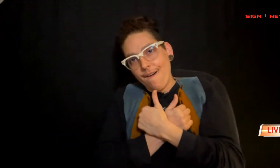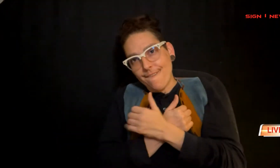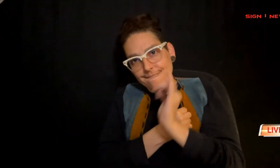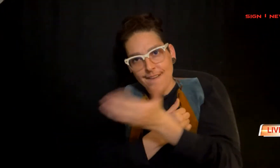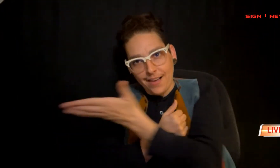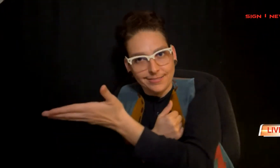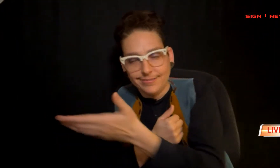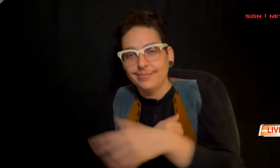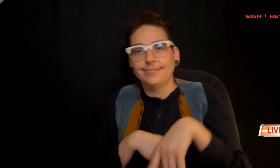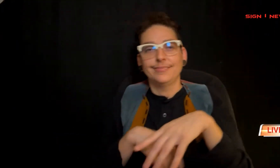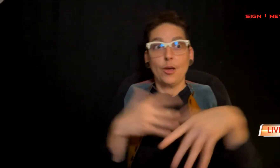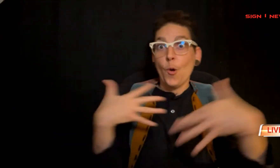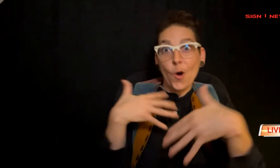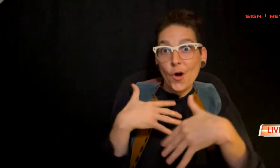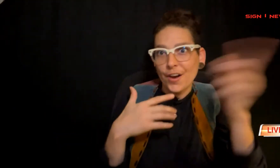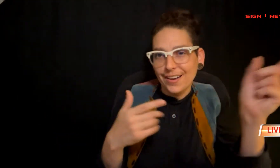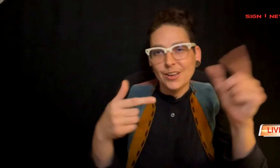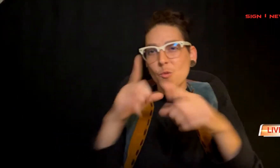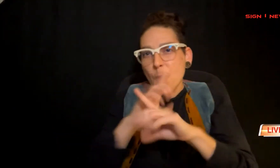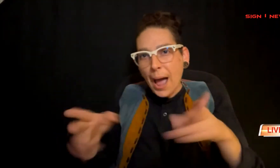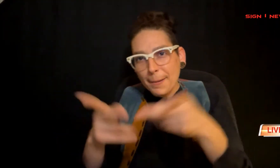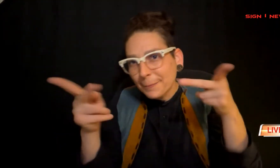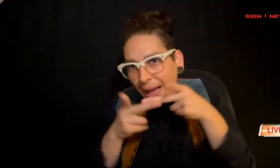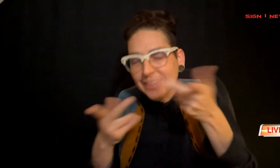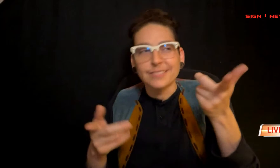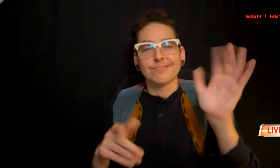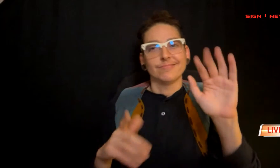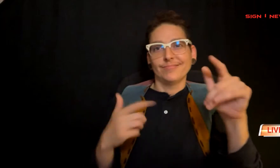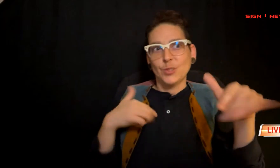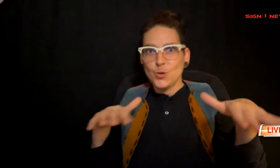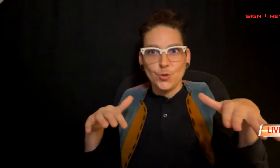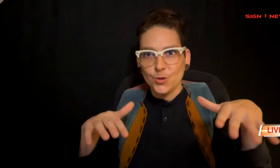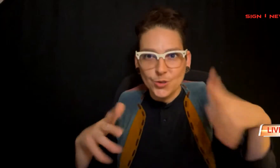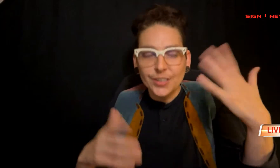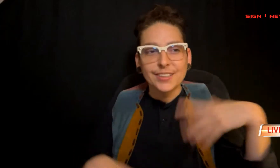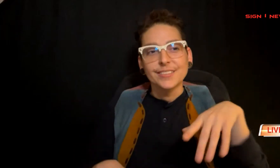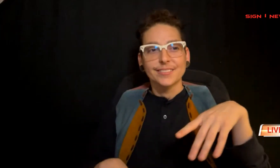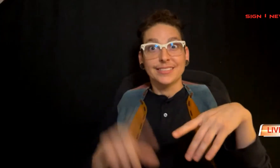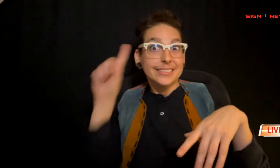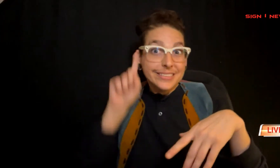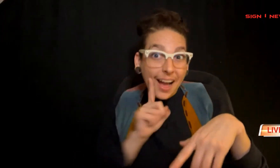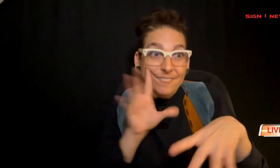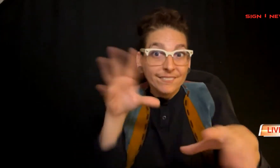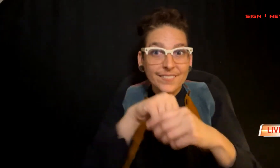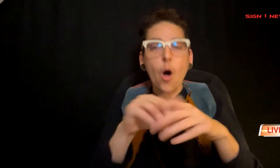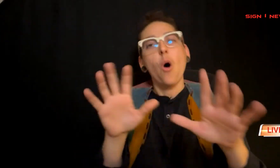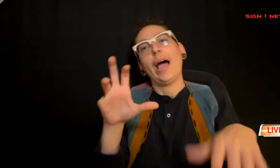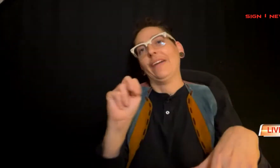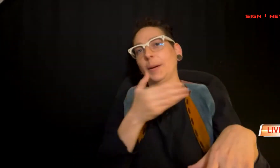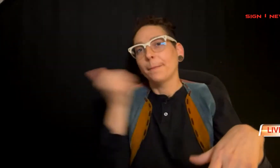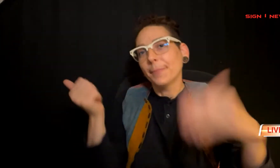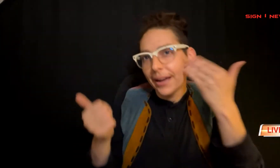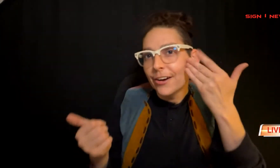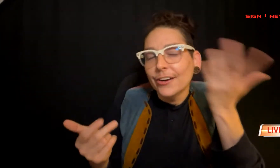And of course, it was a monster movie. So it was a horror film. Quiet Place was a horror film. And they were